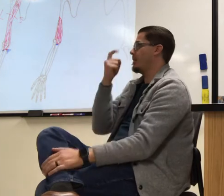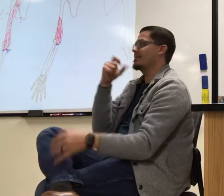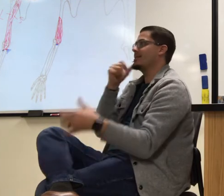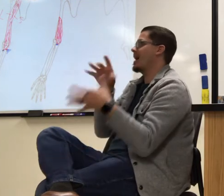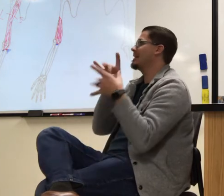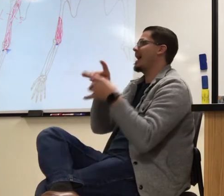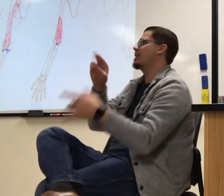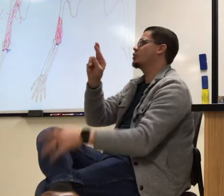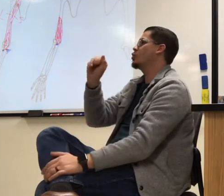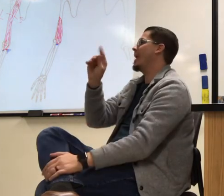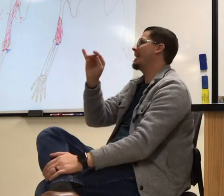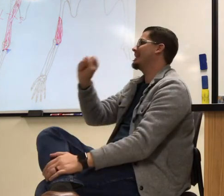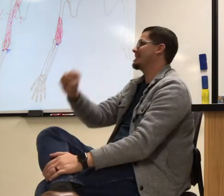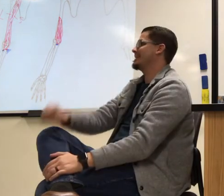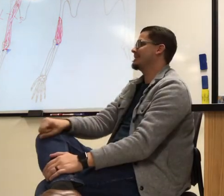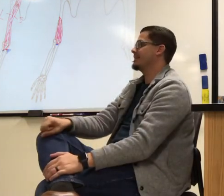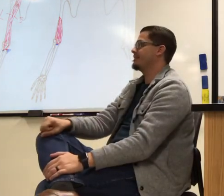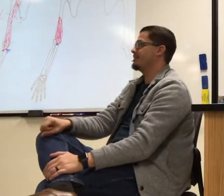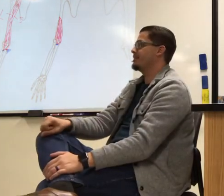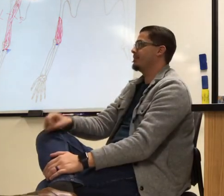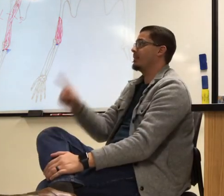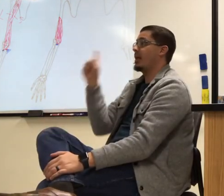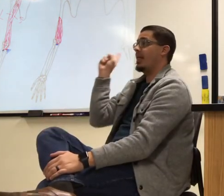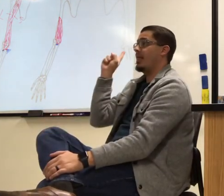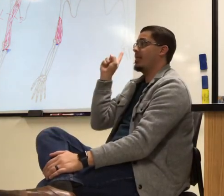I'm sorry, any muscle